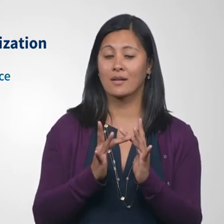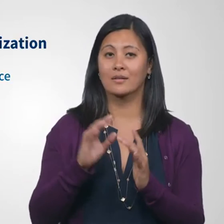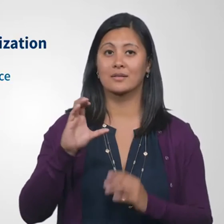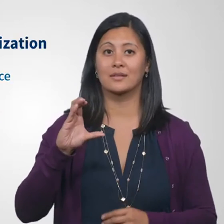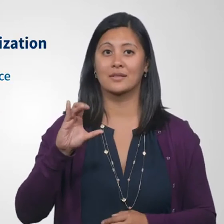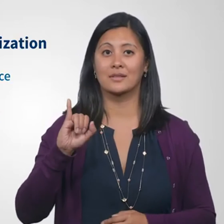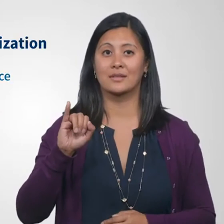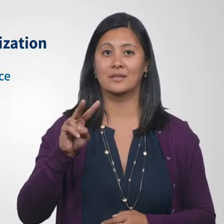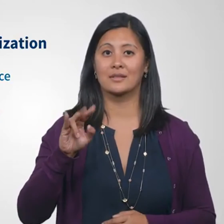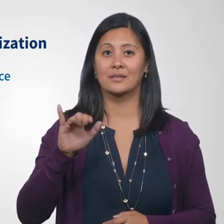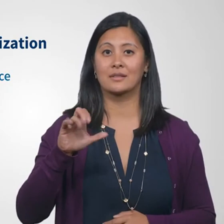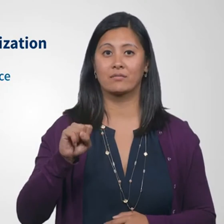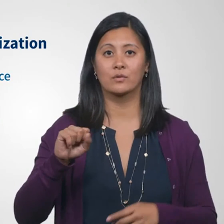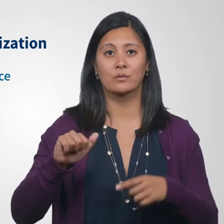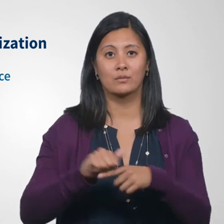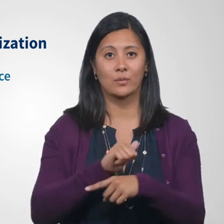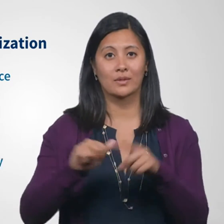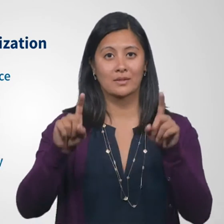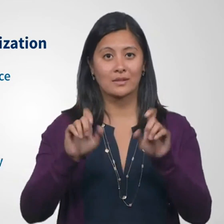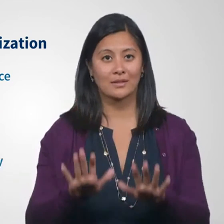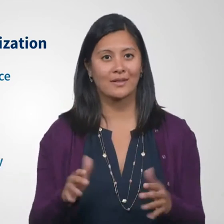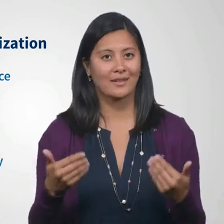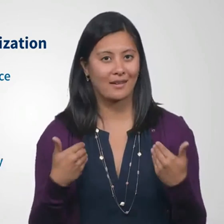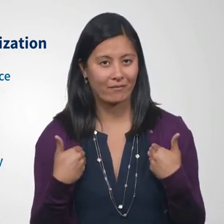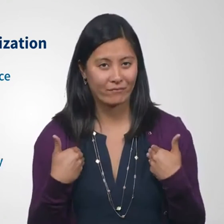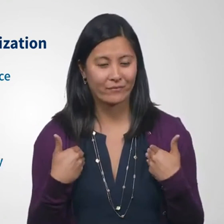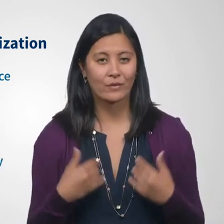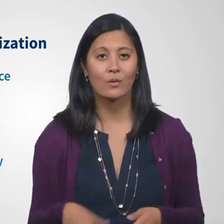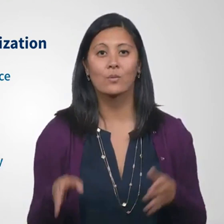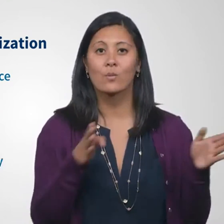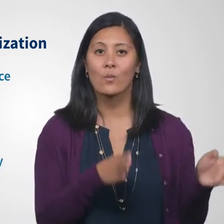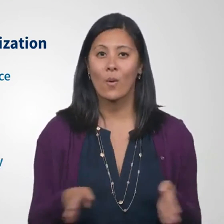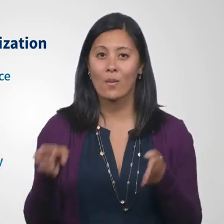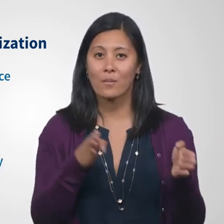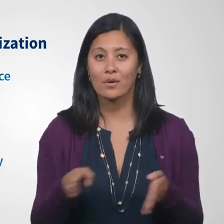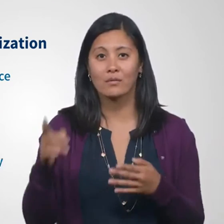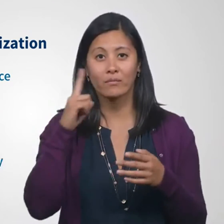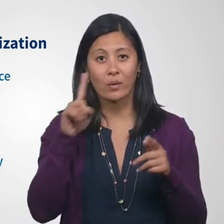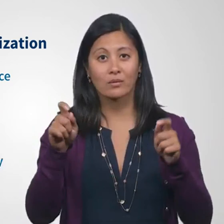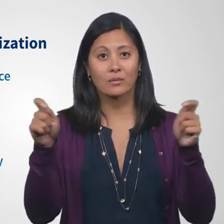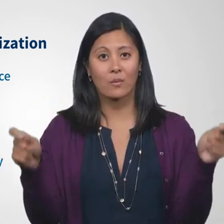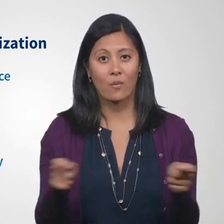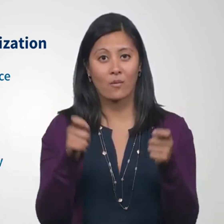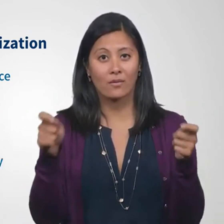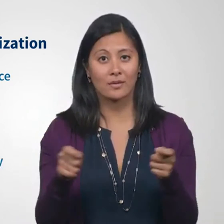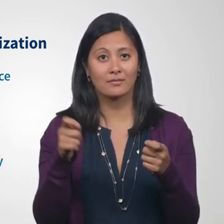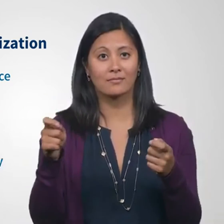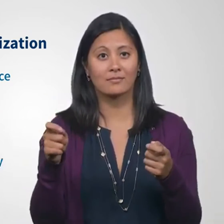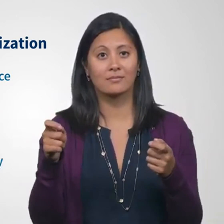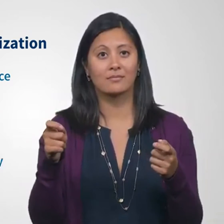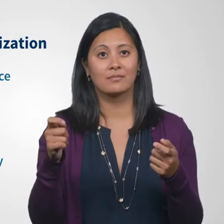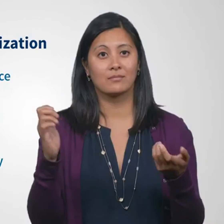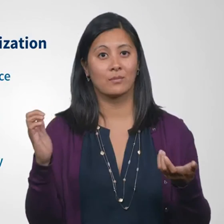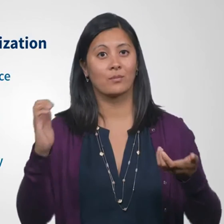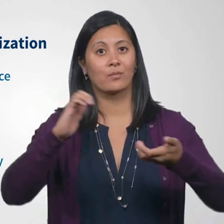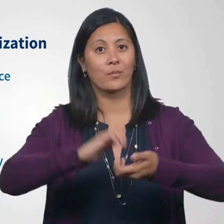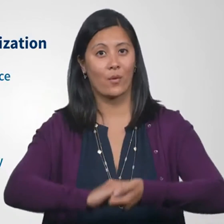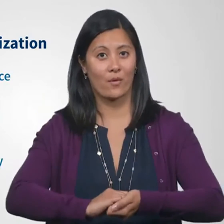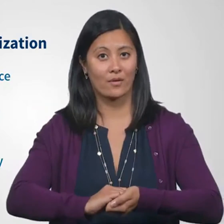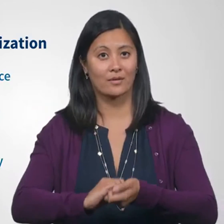an online civics practice test, a preparing for the oath activity in partnership with the Smithsonian Institution,